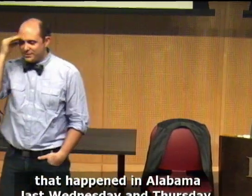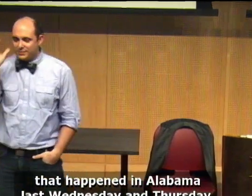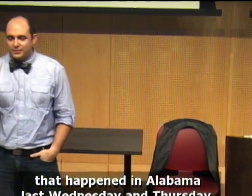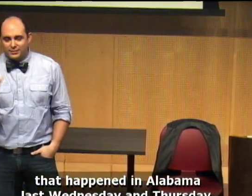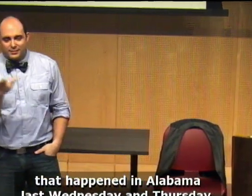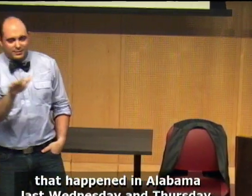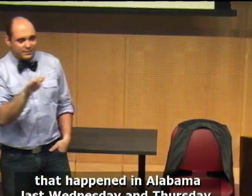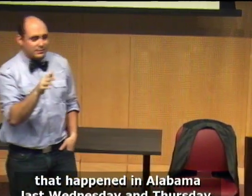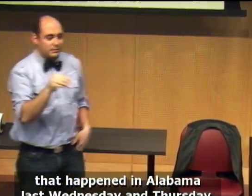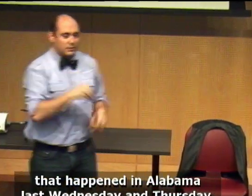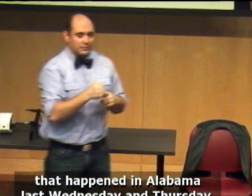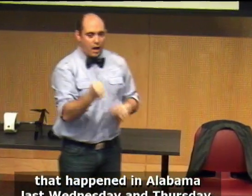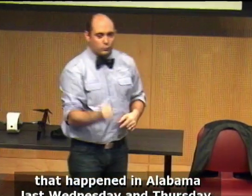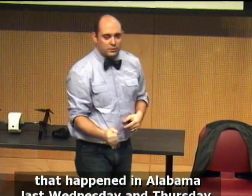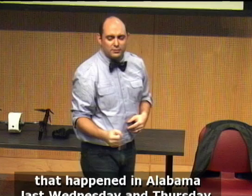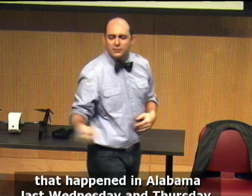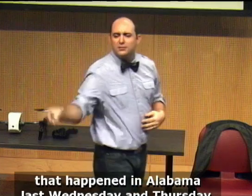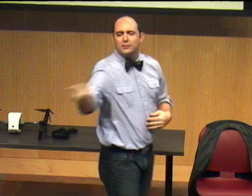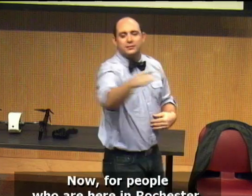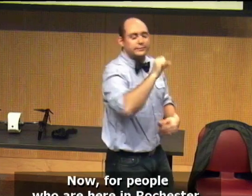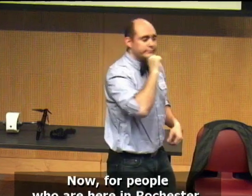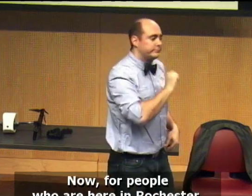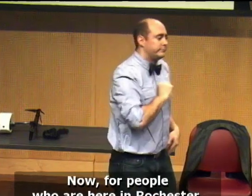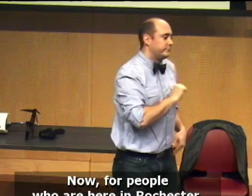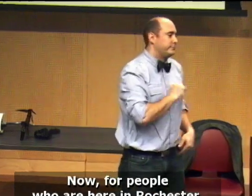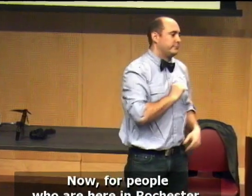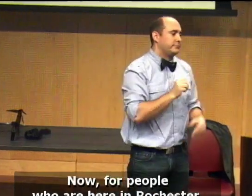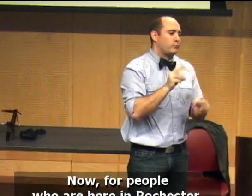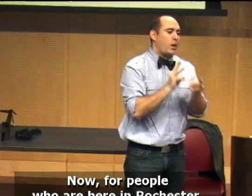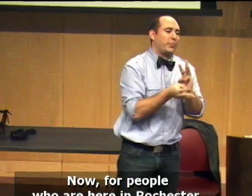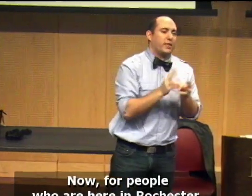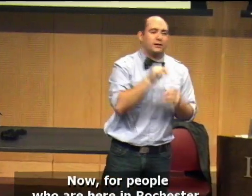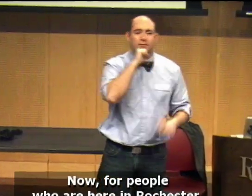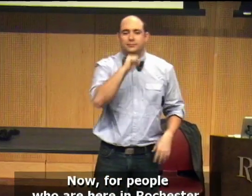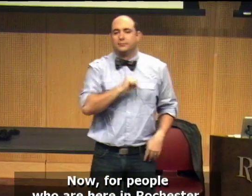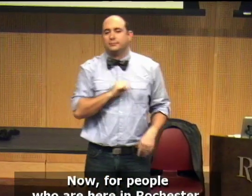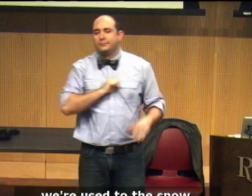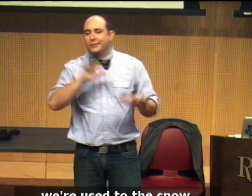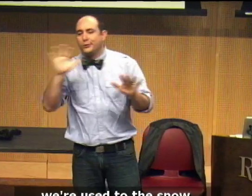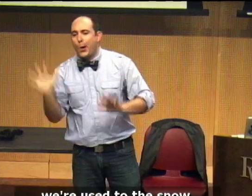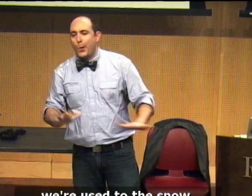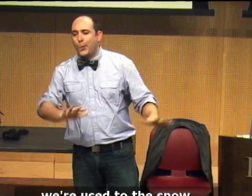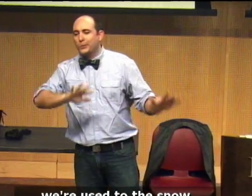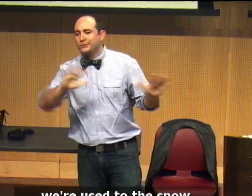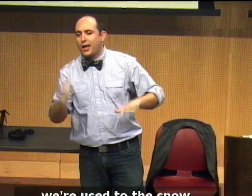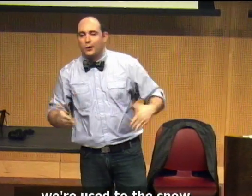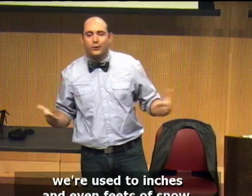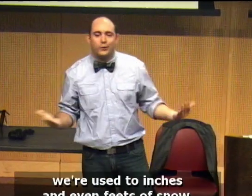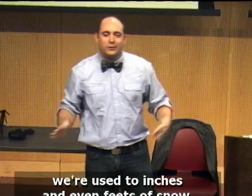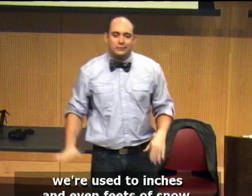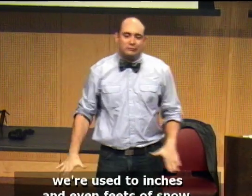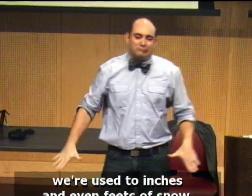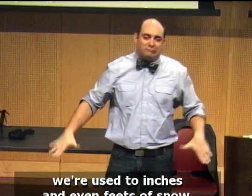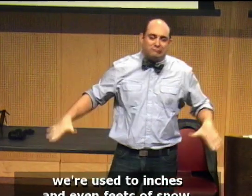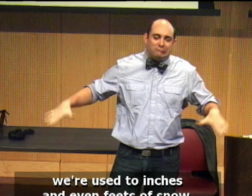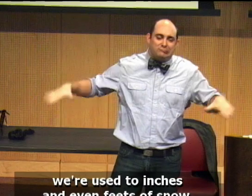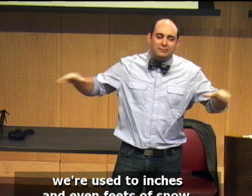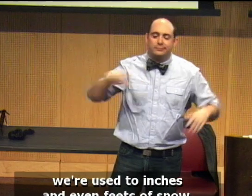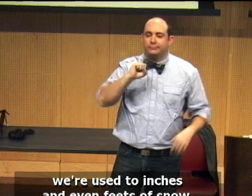Thursday. Now, for people who are here in Rochester, we're used to the snow, and we're used to inches and even